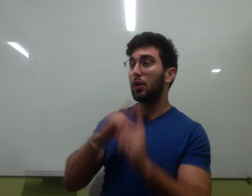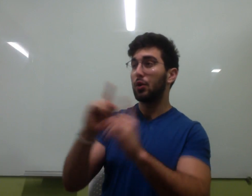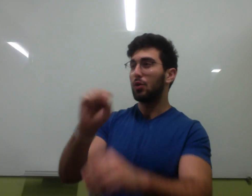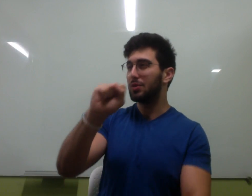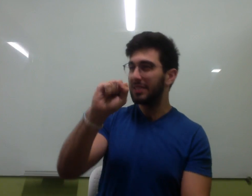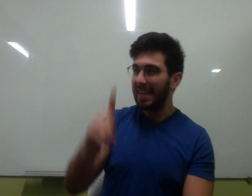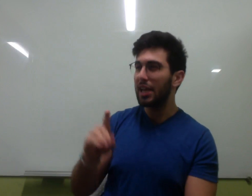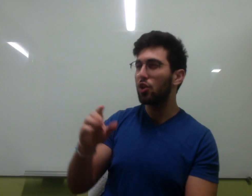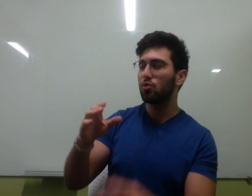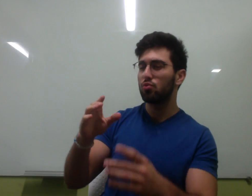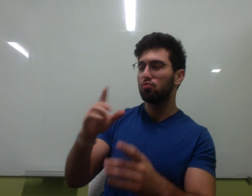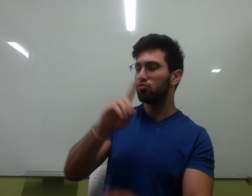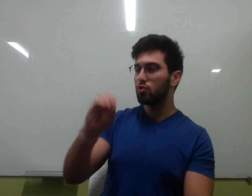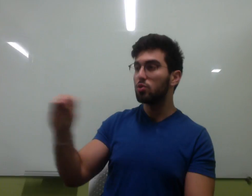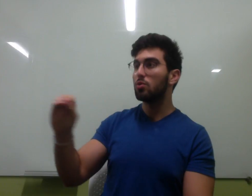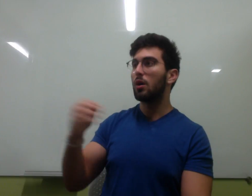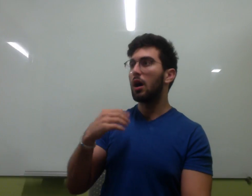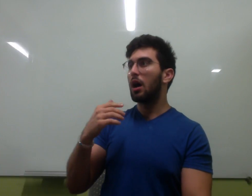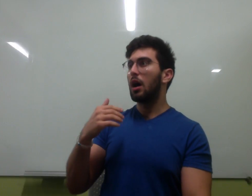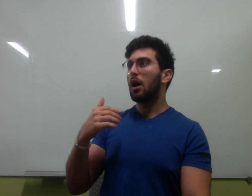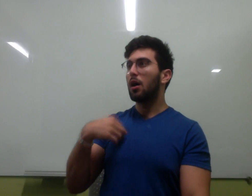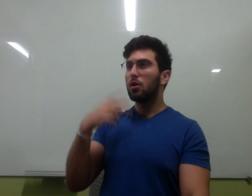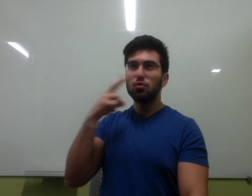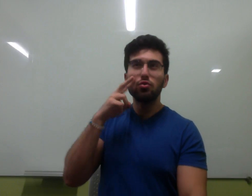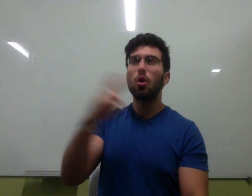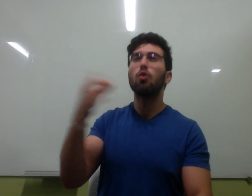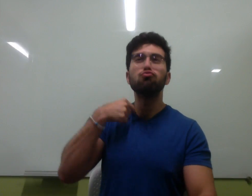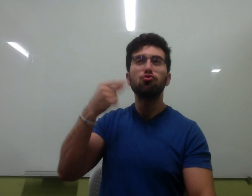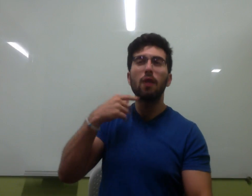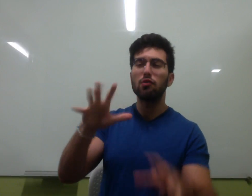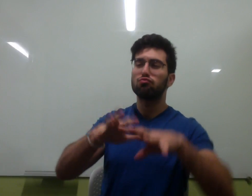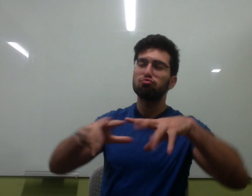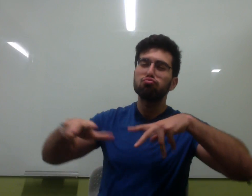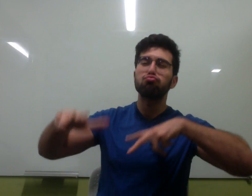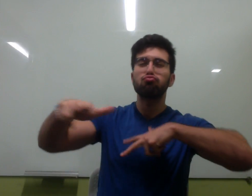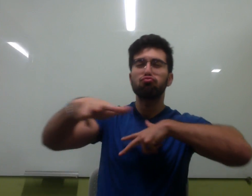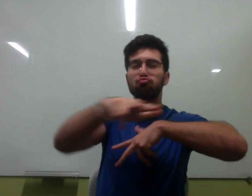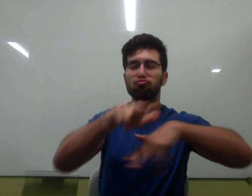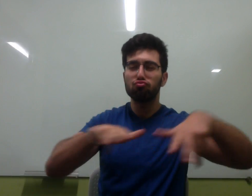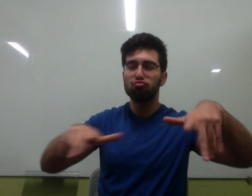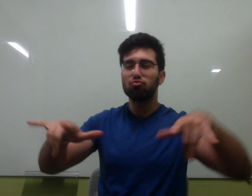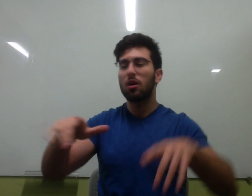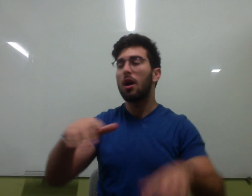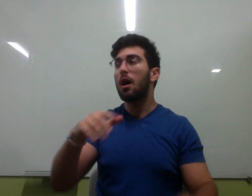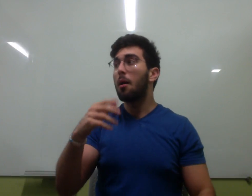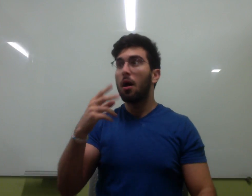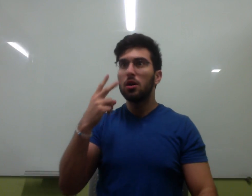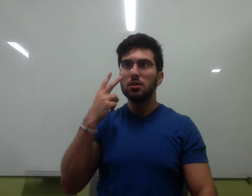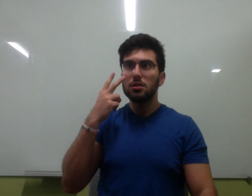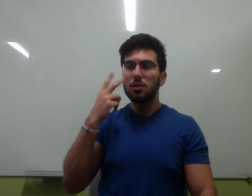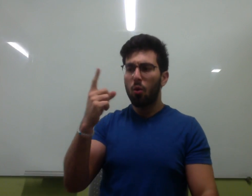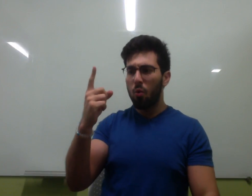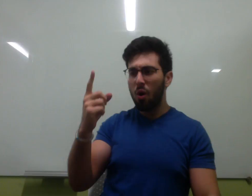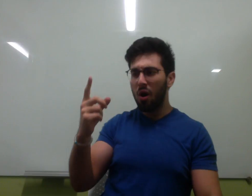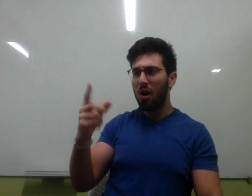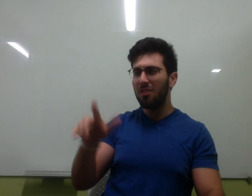graceful thing I've probably ever seen in nature that didn't involve wings and flying. Oh, wow. It was unbelievable.